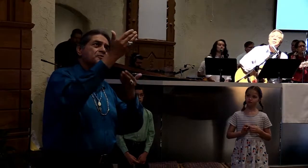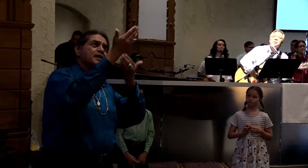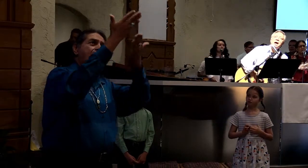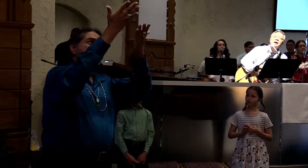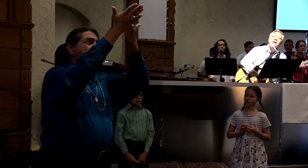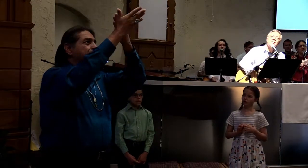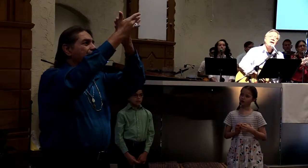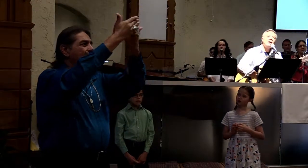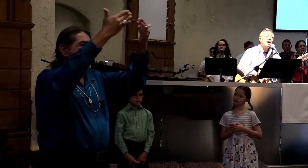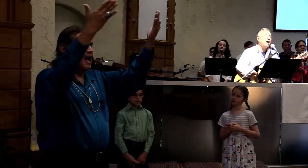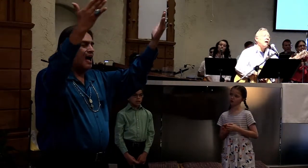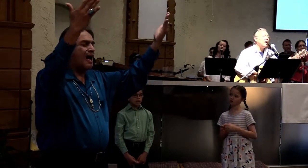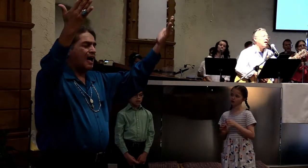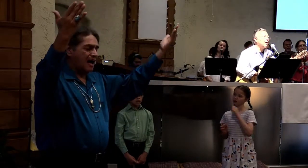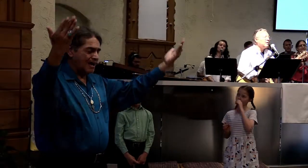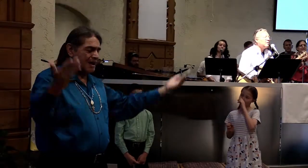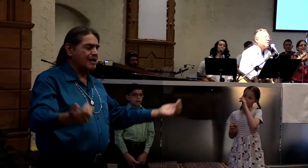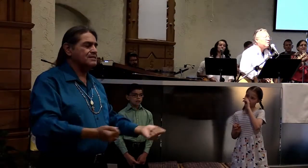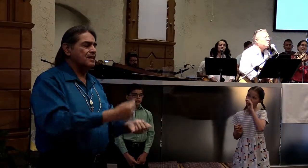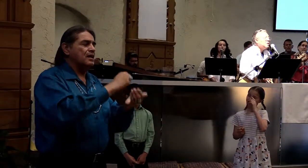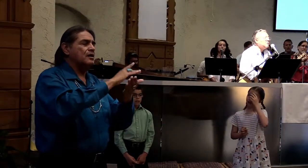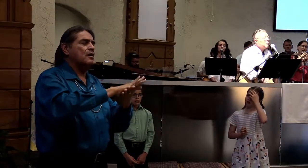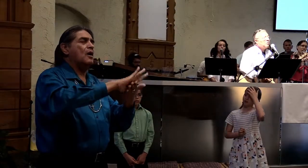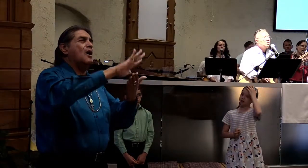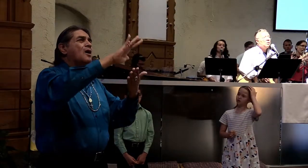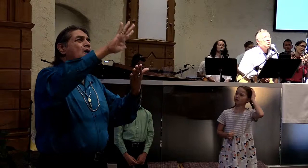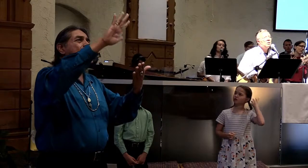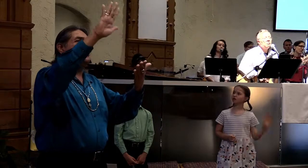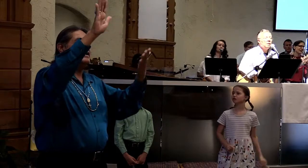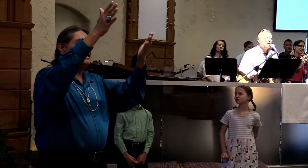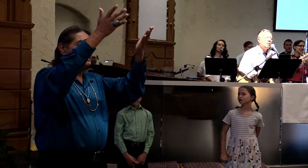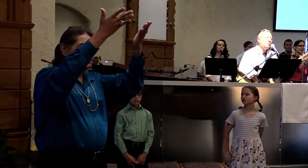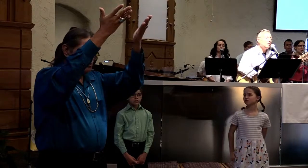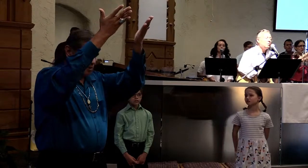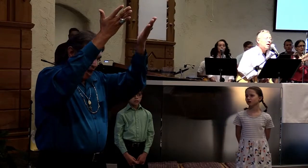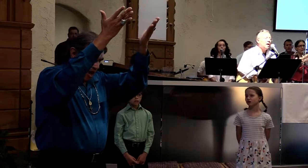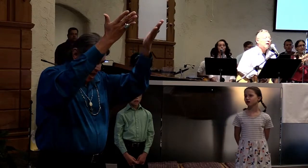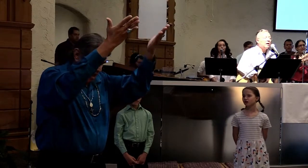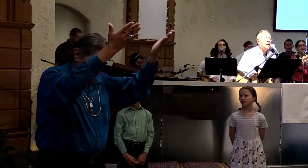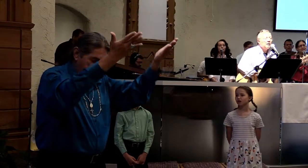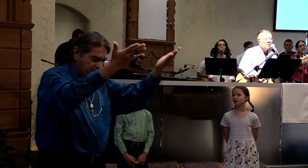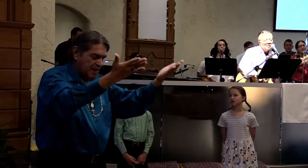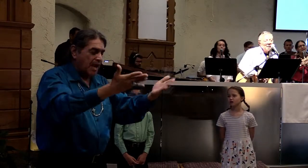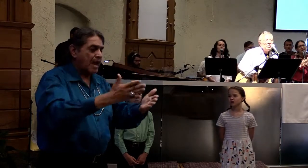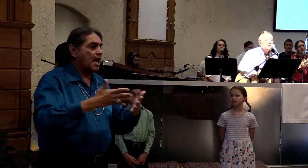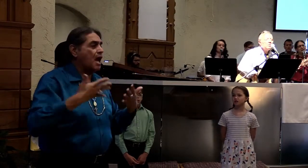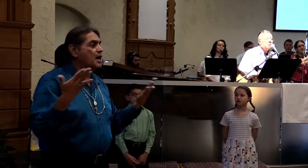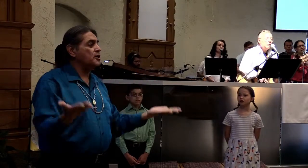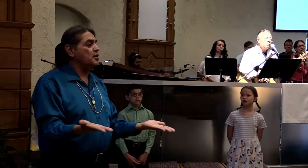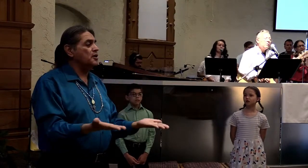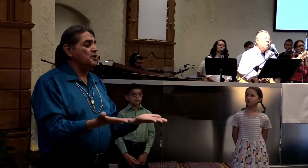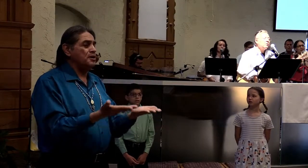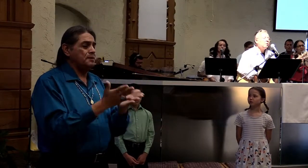Glory to God in the highest. Glory to God, and